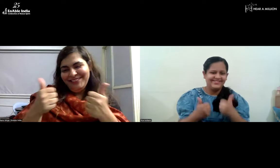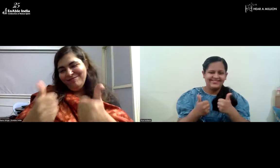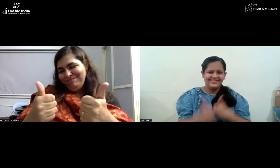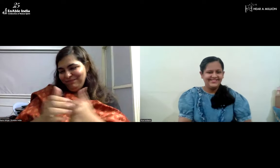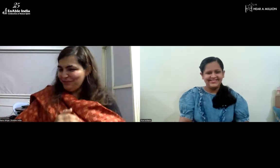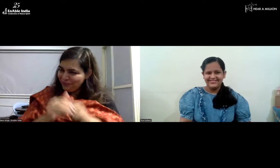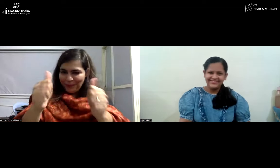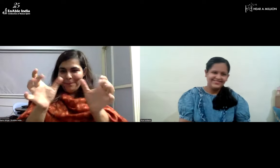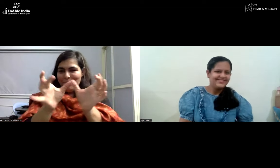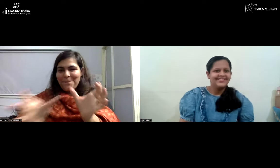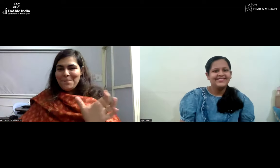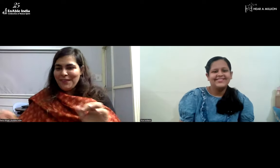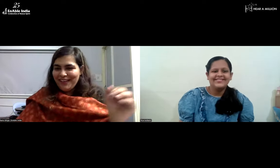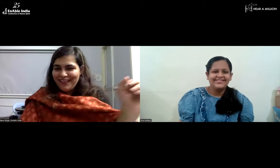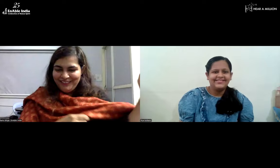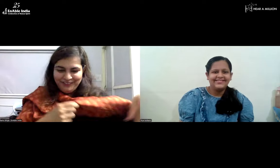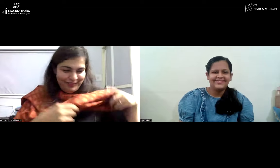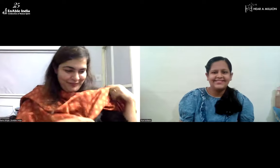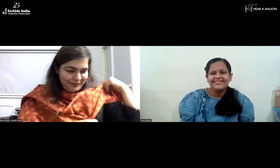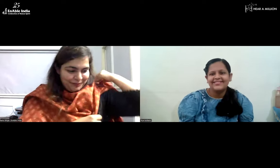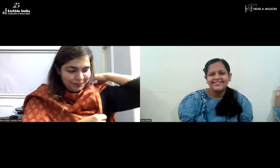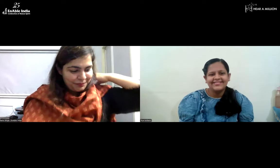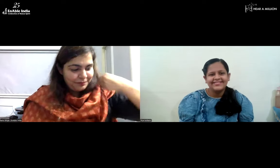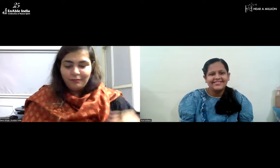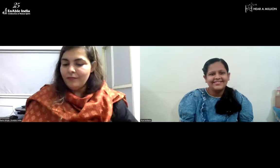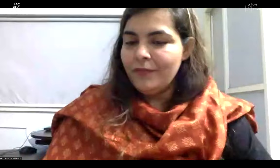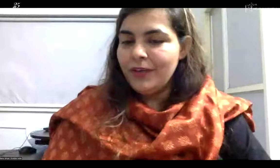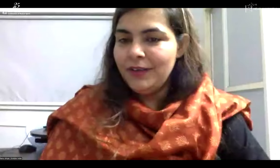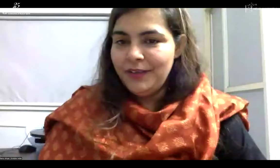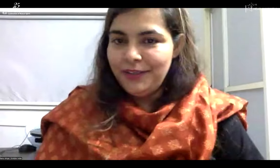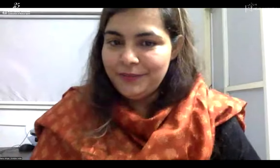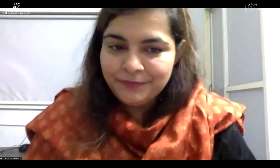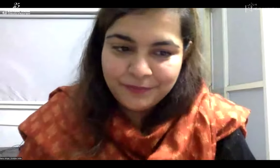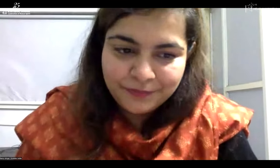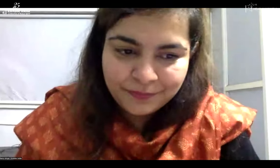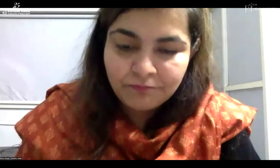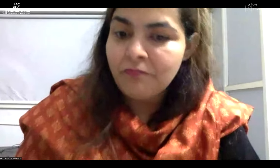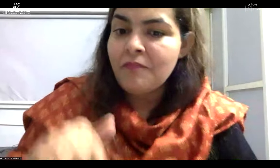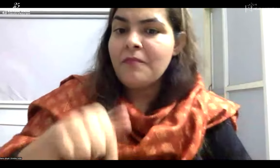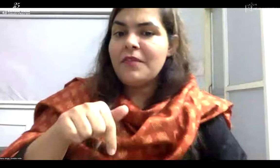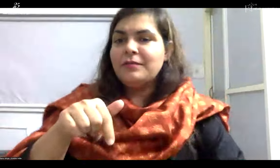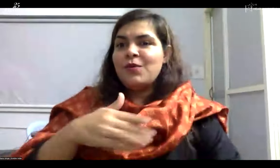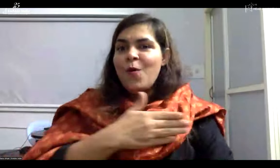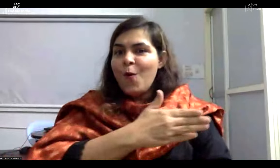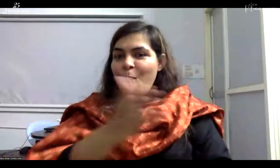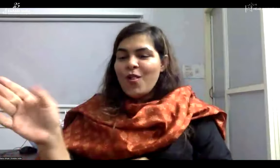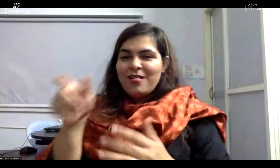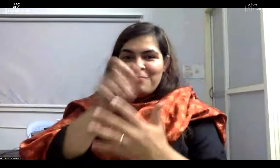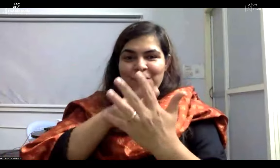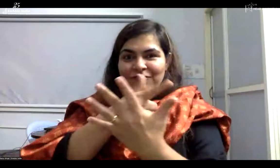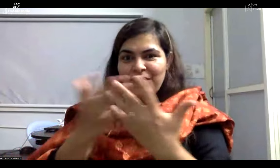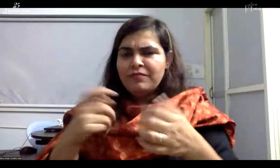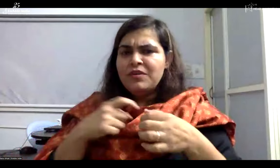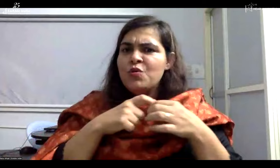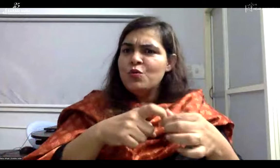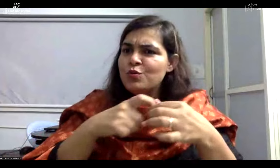Yeah, so the place that I would love to visit and go on an adventure is US, America, because that's quite a good place and